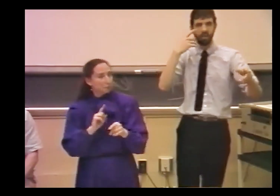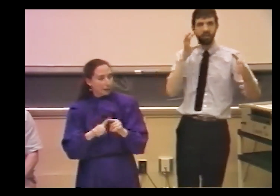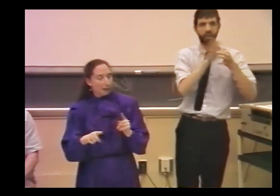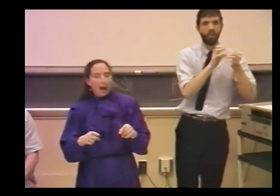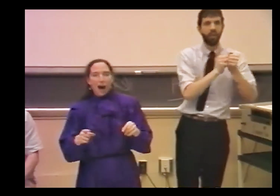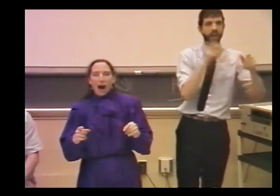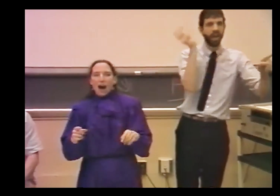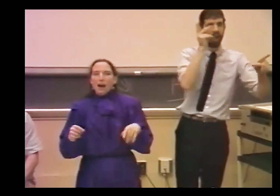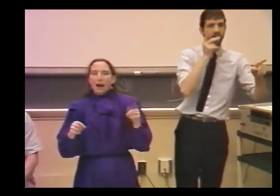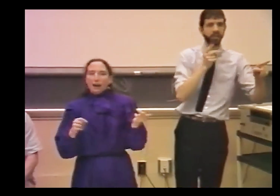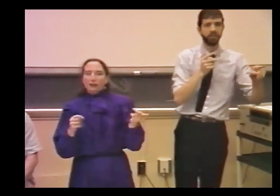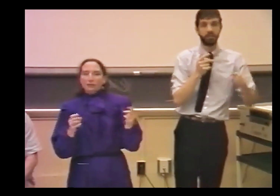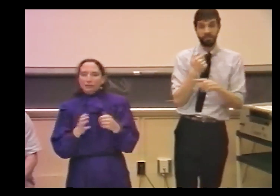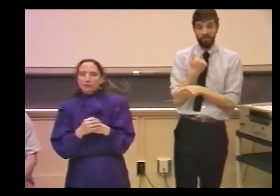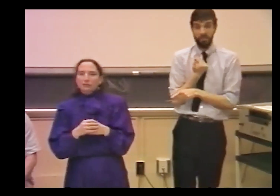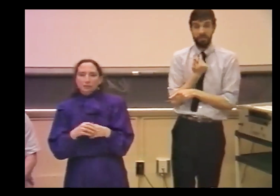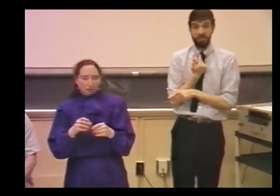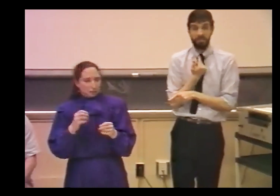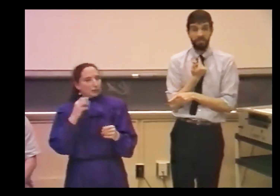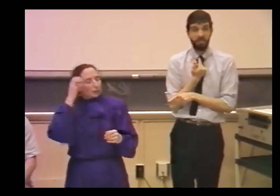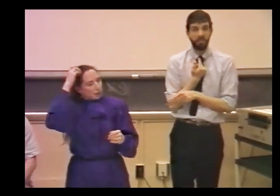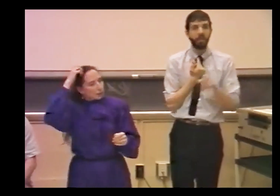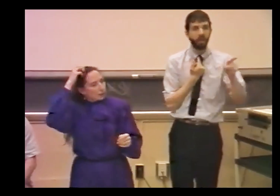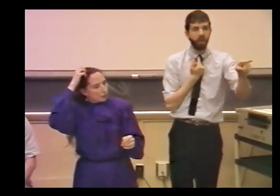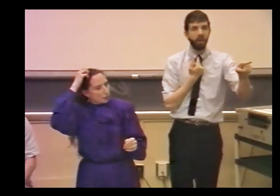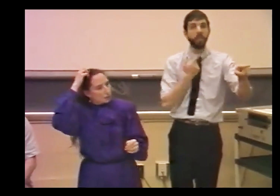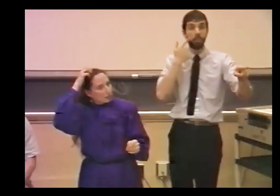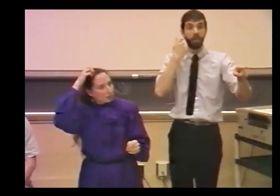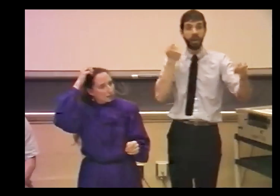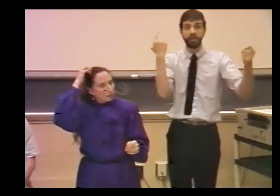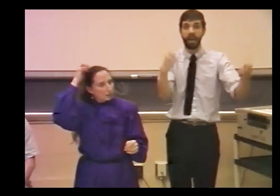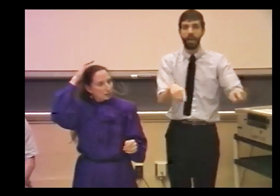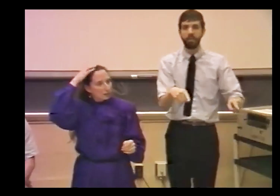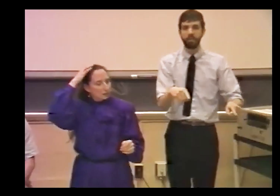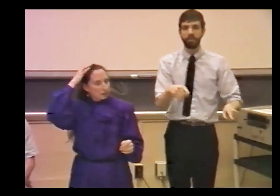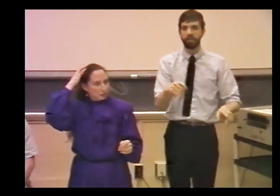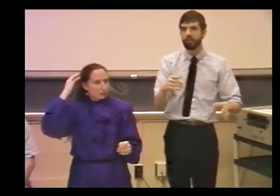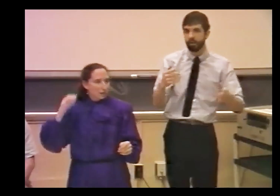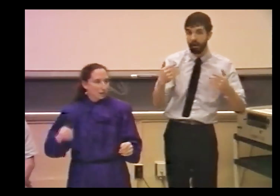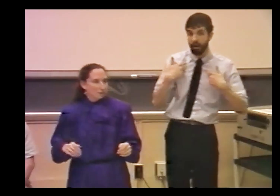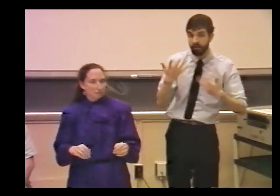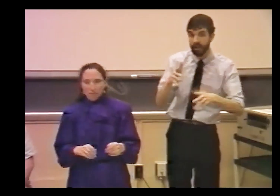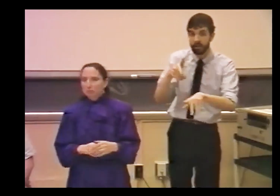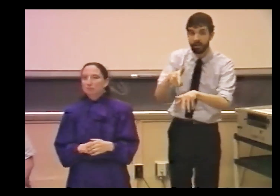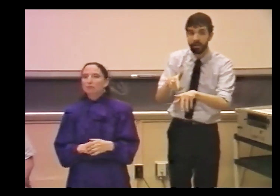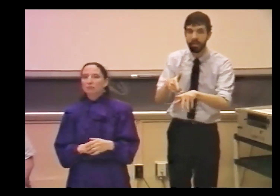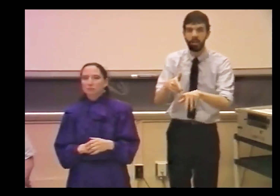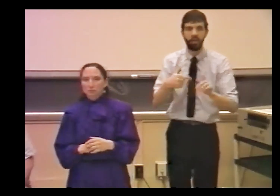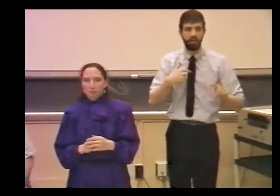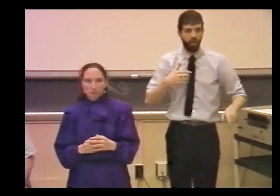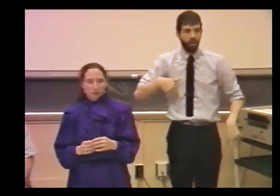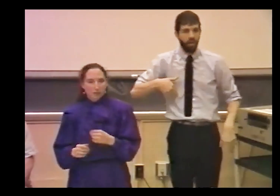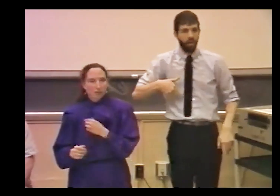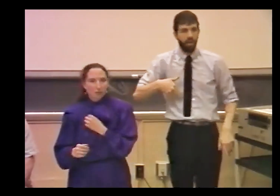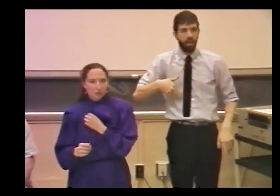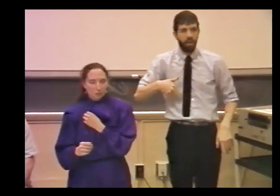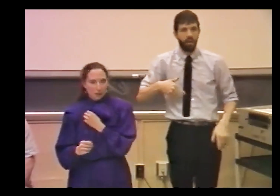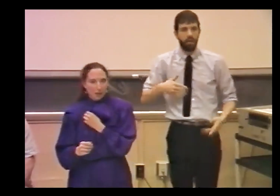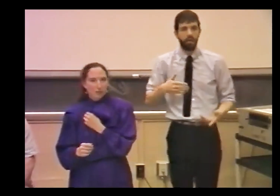but Because there are Yeah. times when you would say, have you been there? And they go, no. And there is no tongue thrust. without a